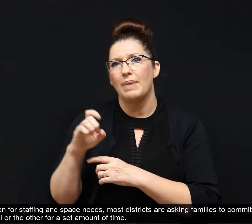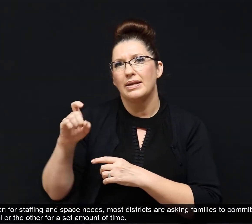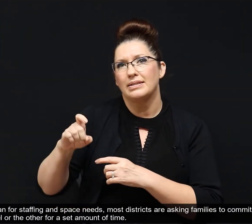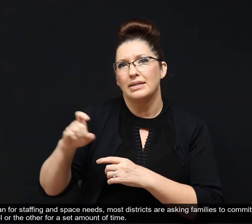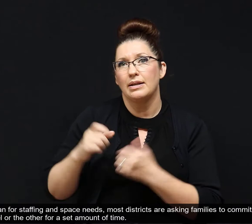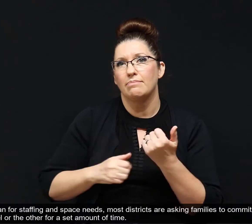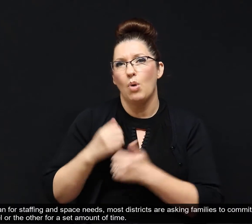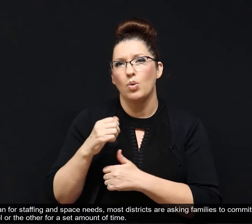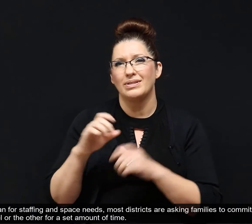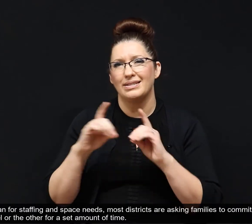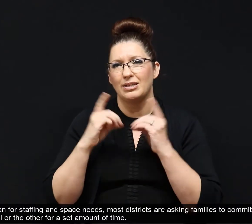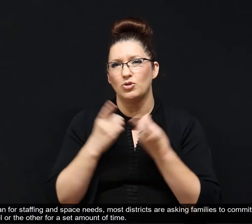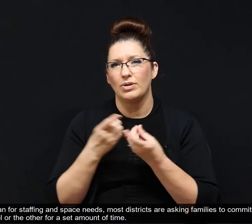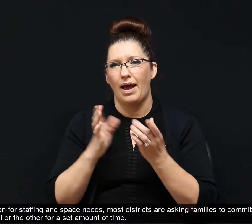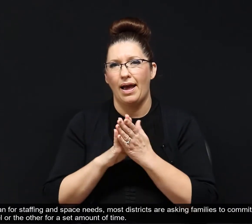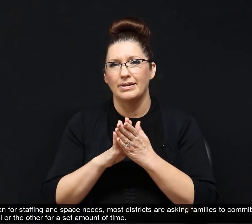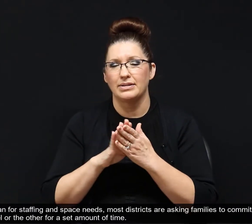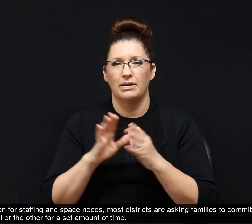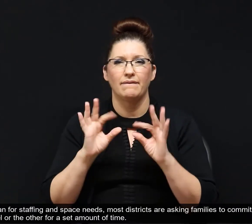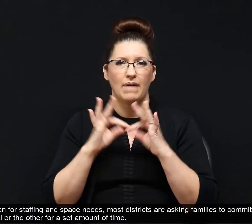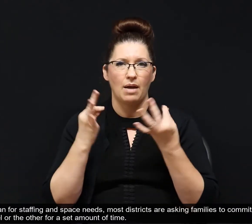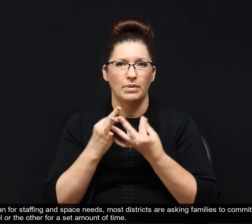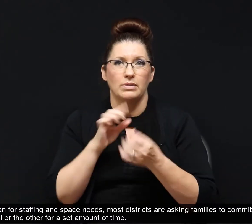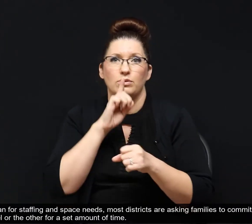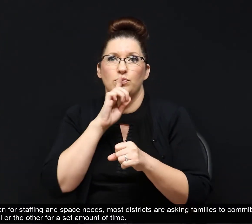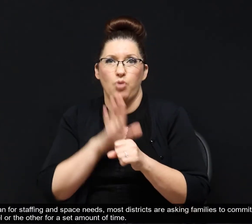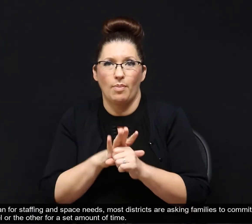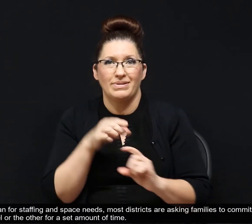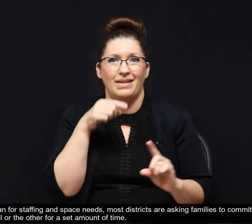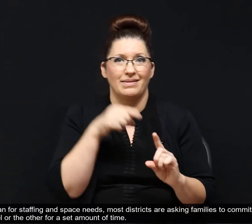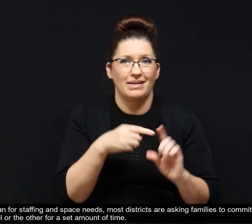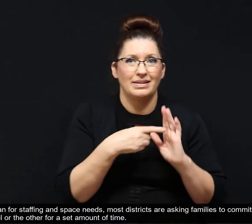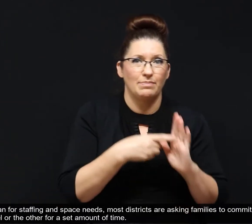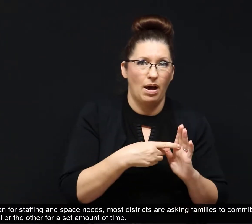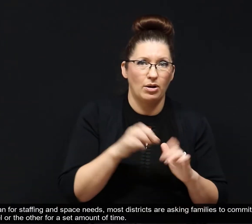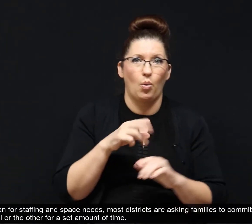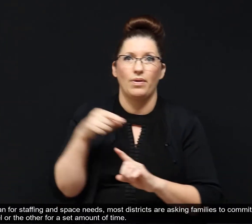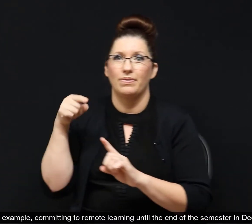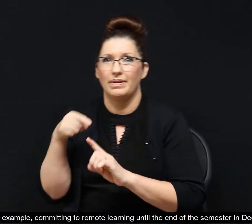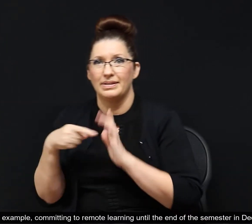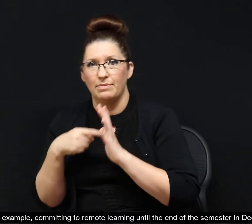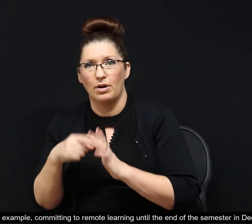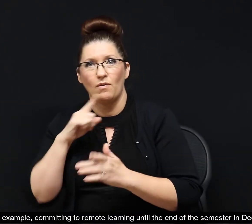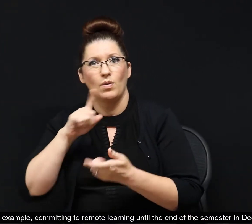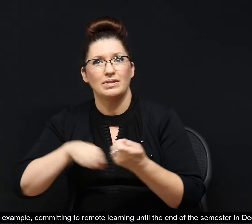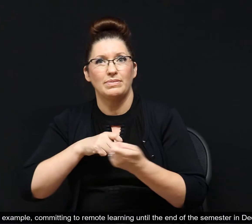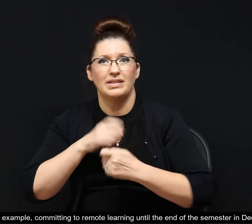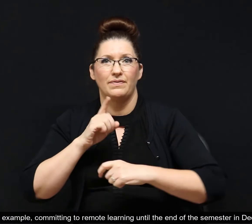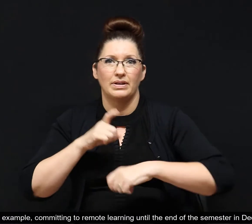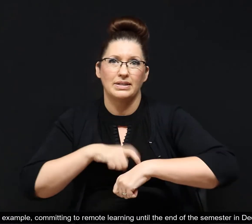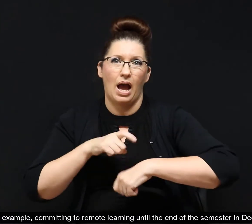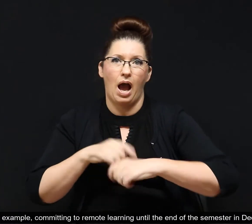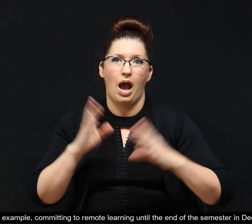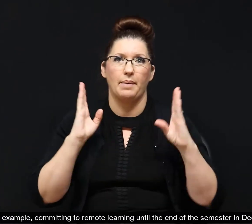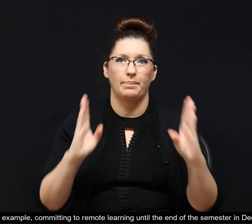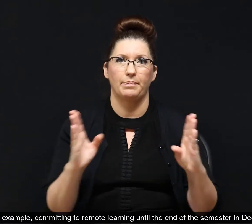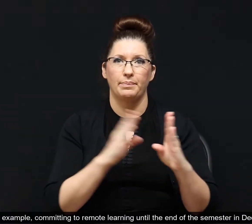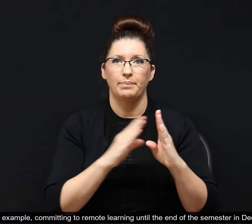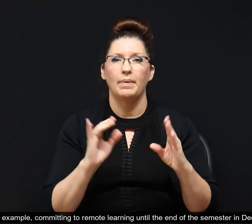to commit to one learning model or the other for a set amount of time. For example, committing to remote learning until the end of